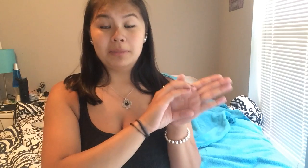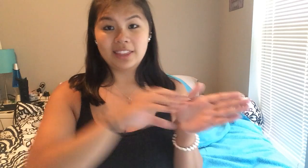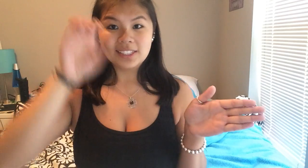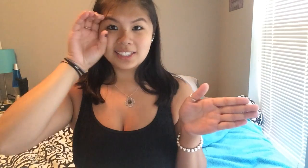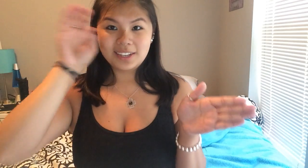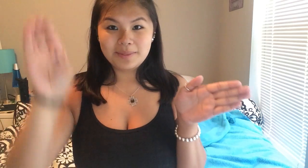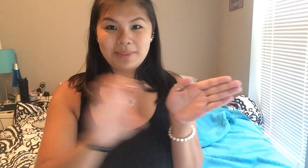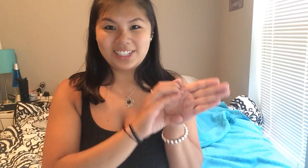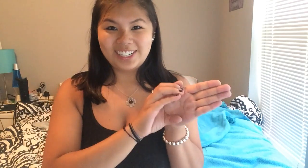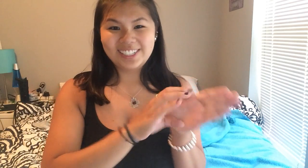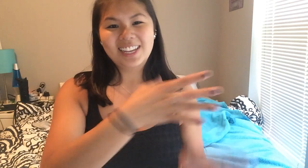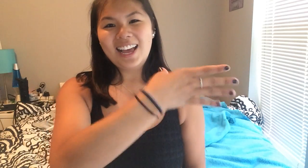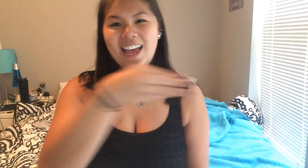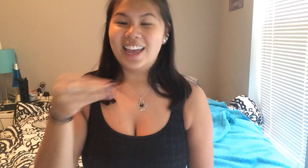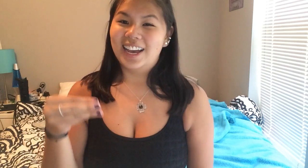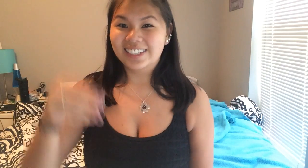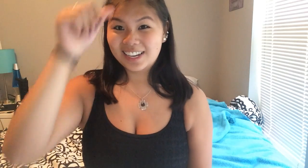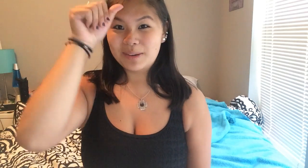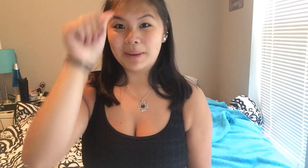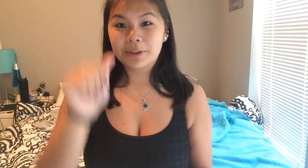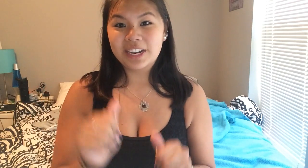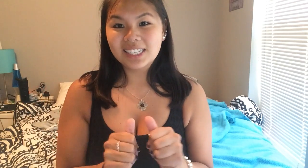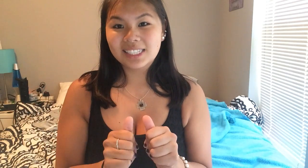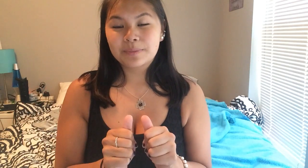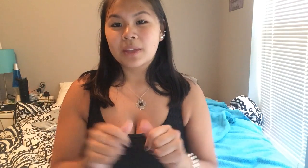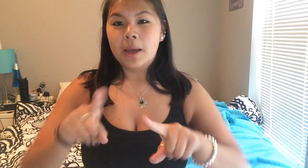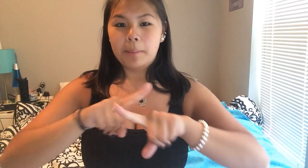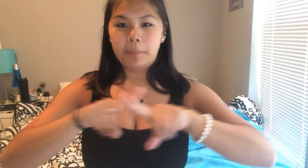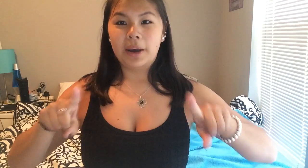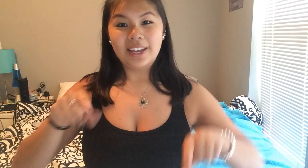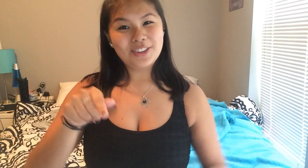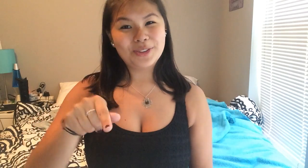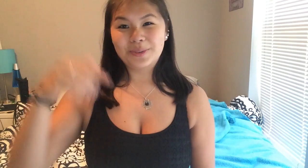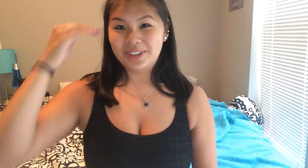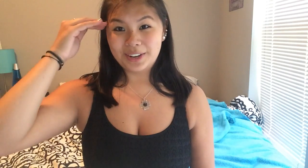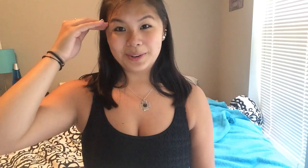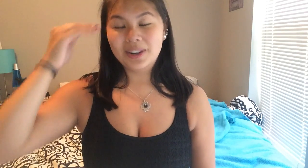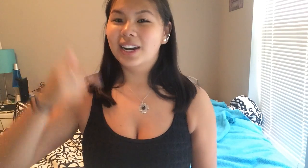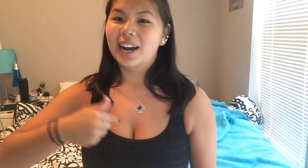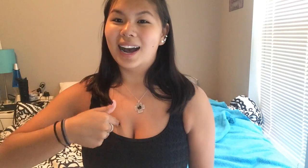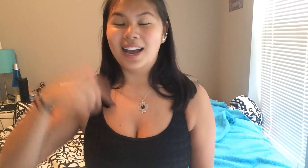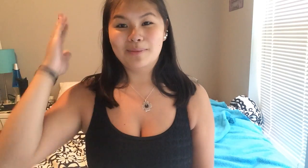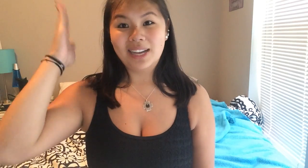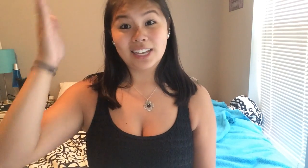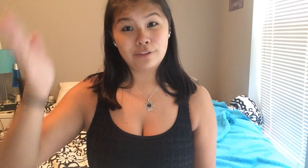like this. Pictures and memories, but you know I signed